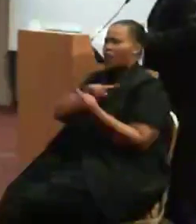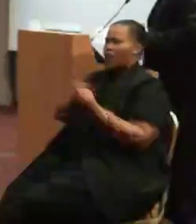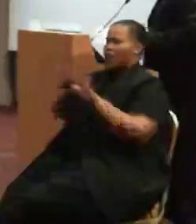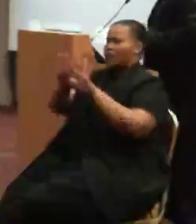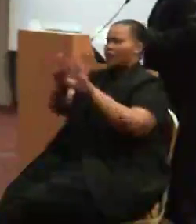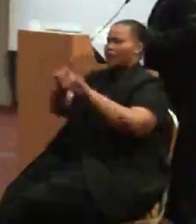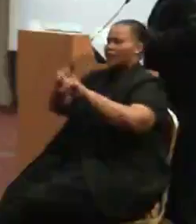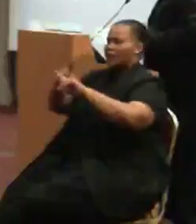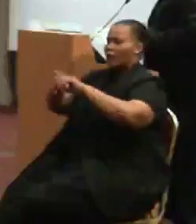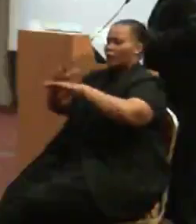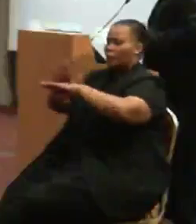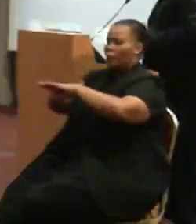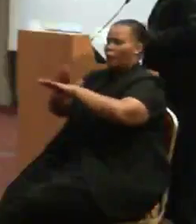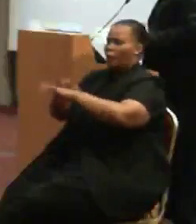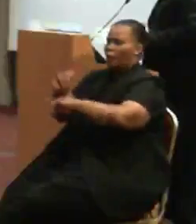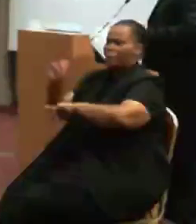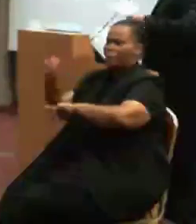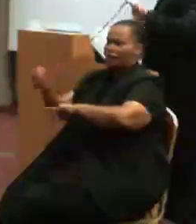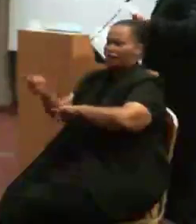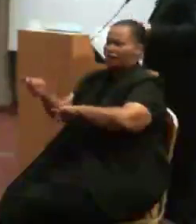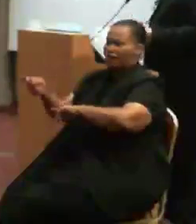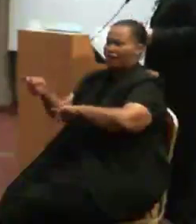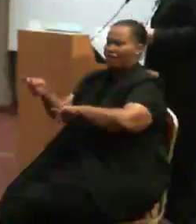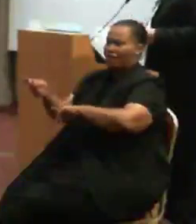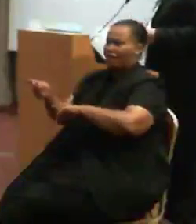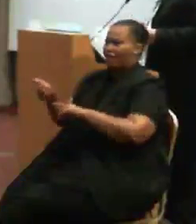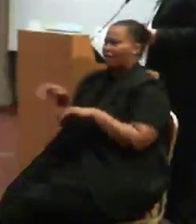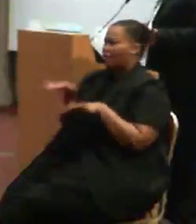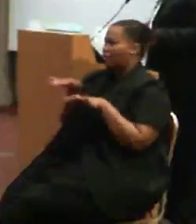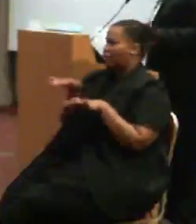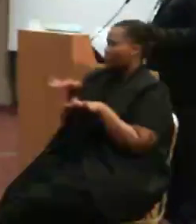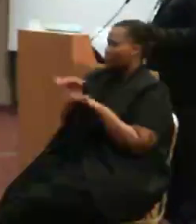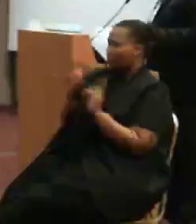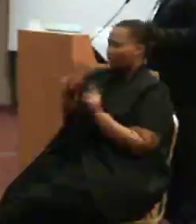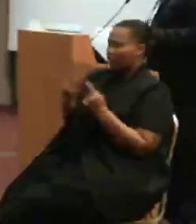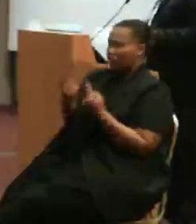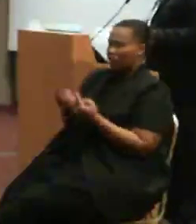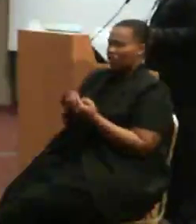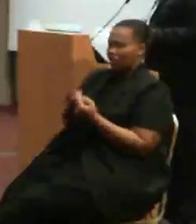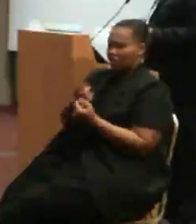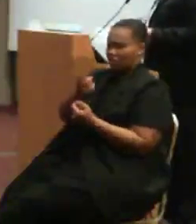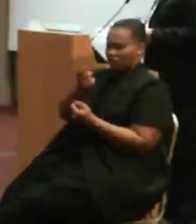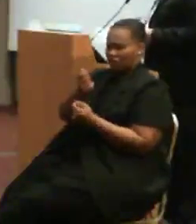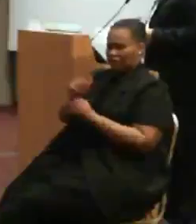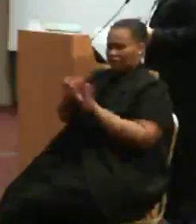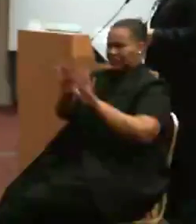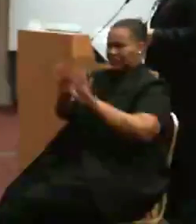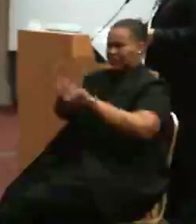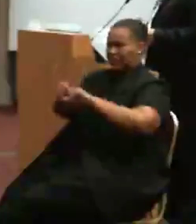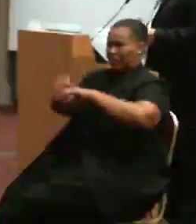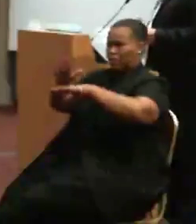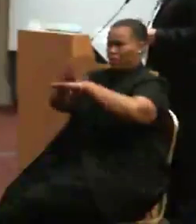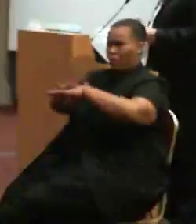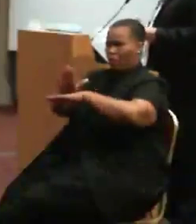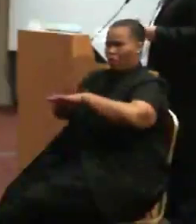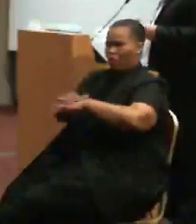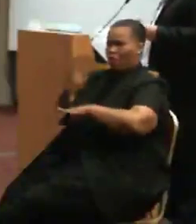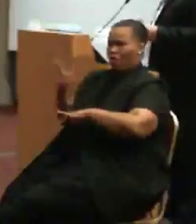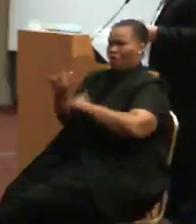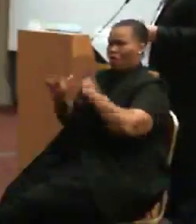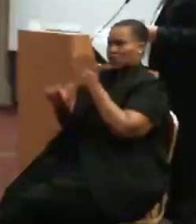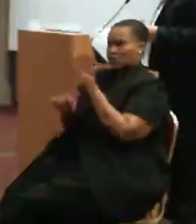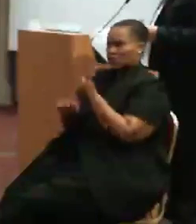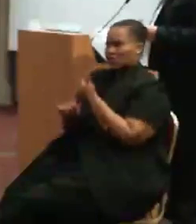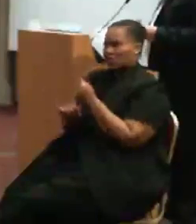assets than what the market value is. Nobody in their right mind would provide you financing at 10 times the market value for the asset.